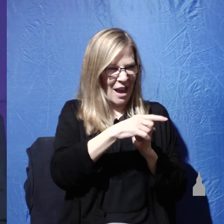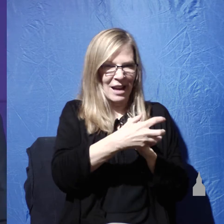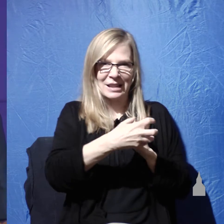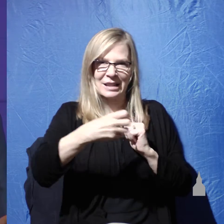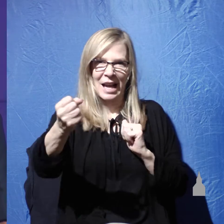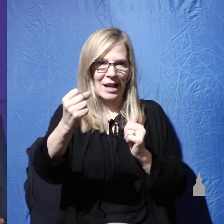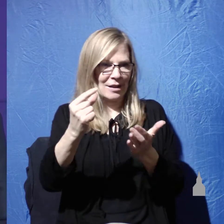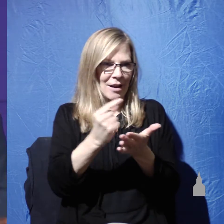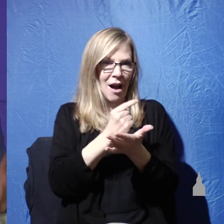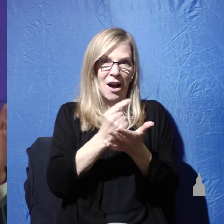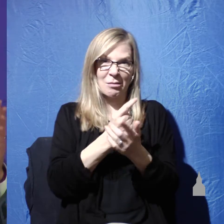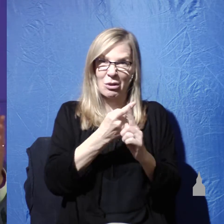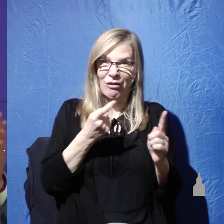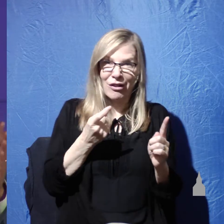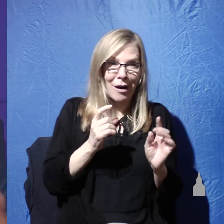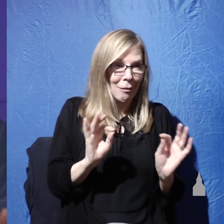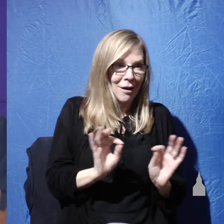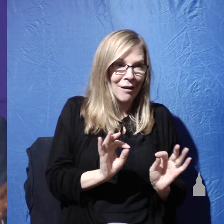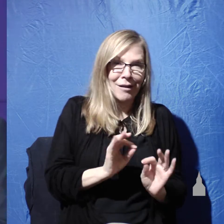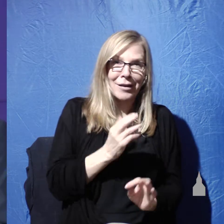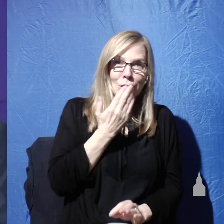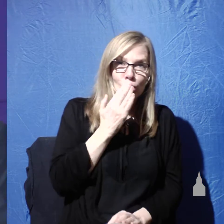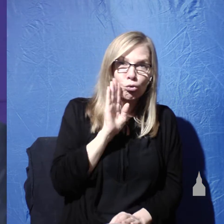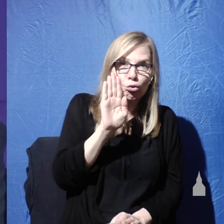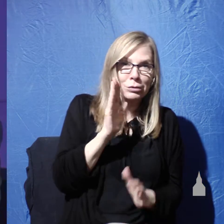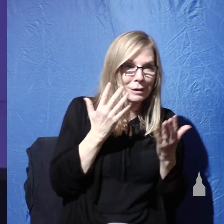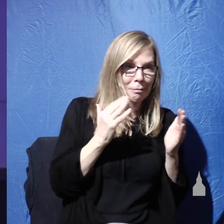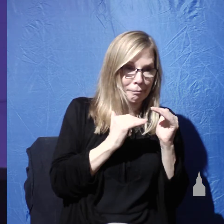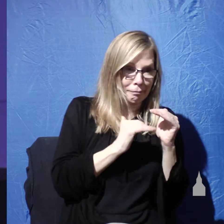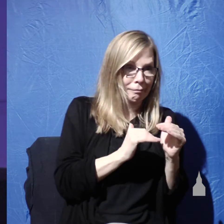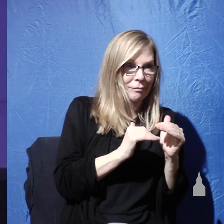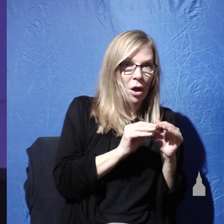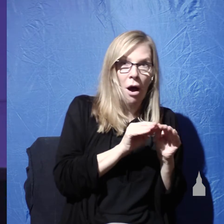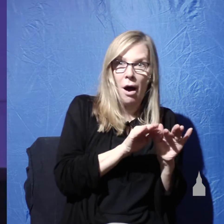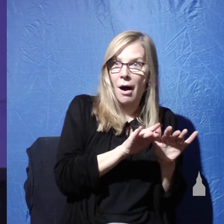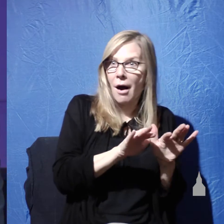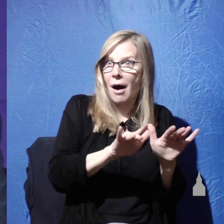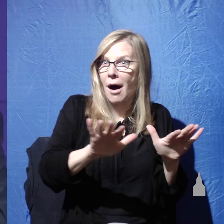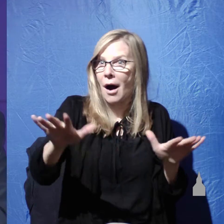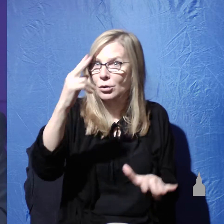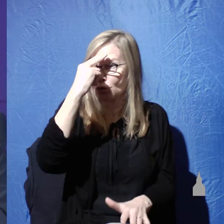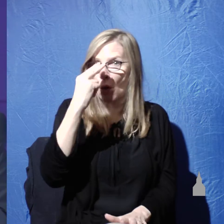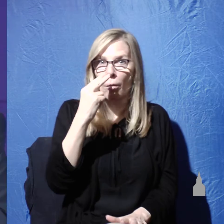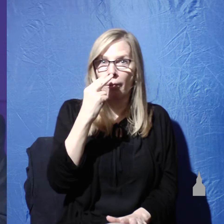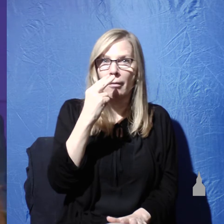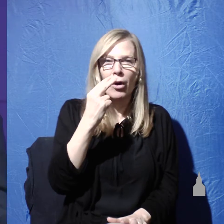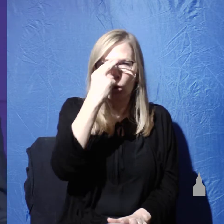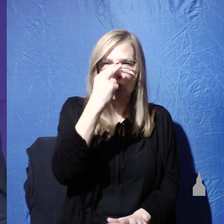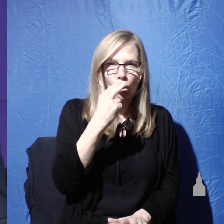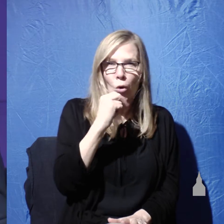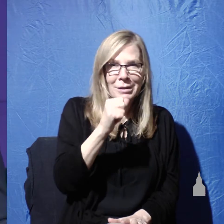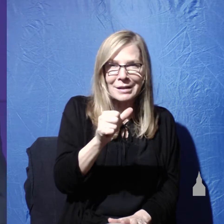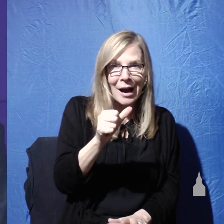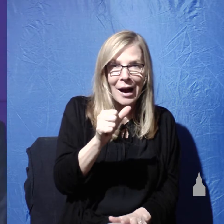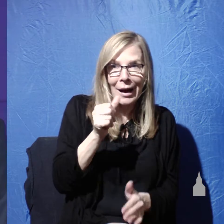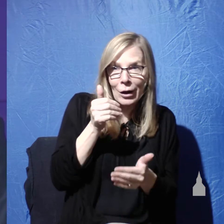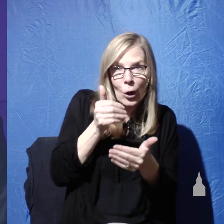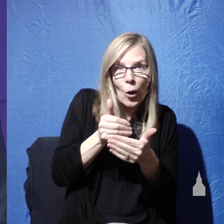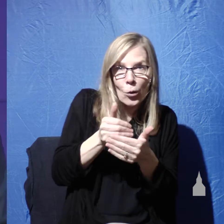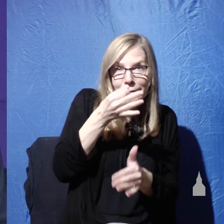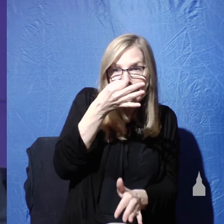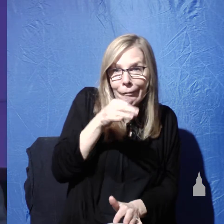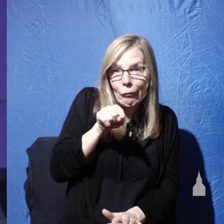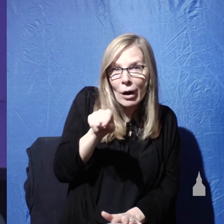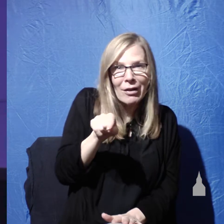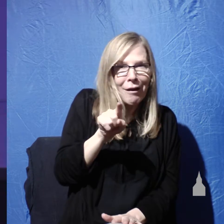the gospel from Jerusalem to Rome? I mean, it's not right next door. How did this happen? Well, that's really